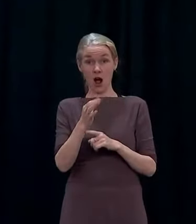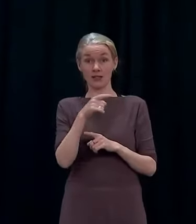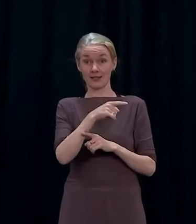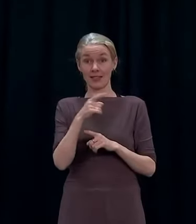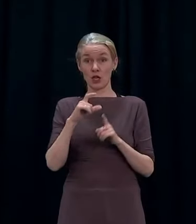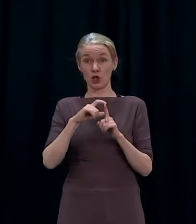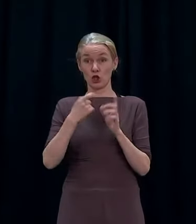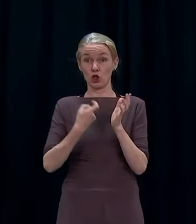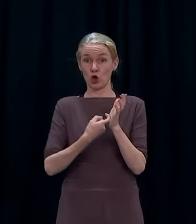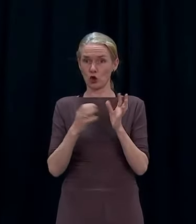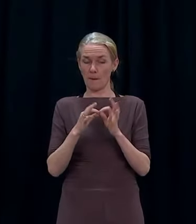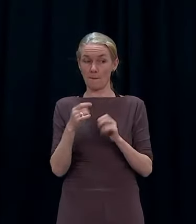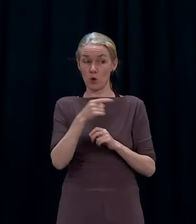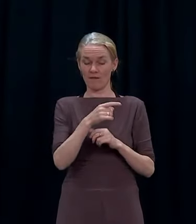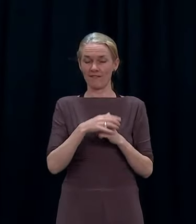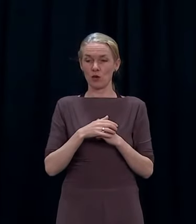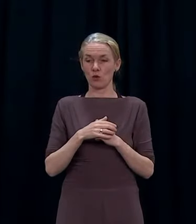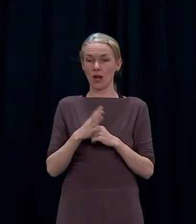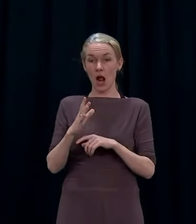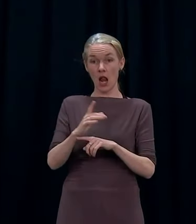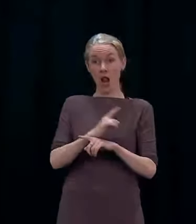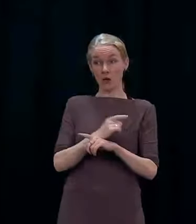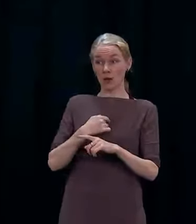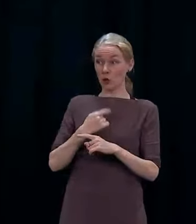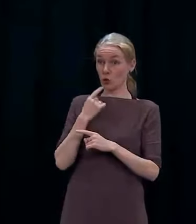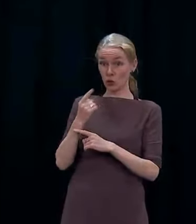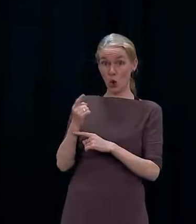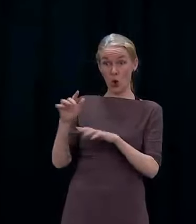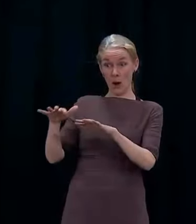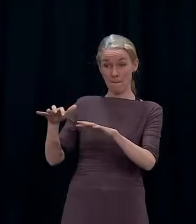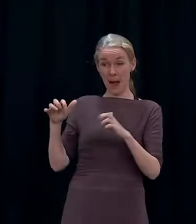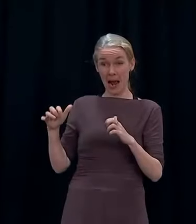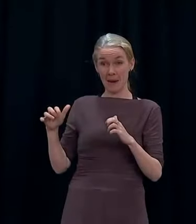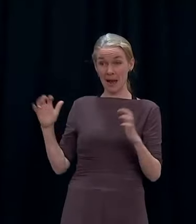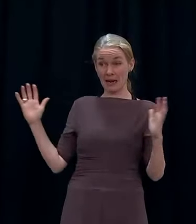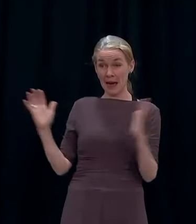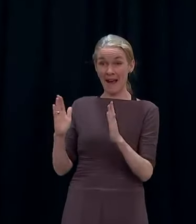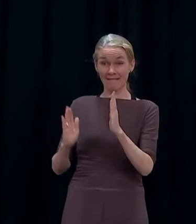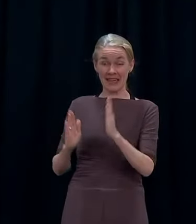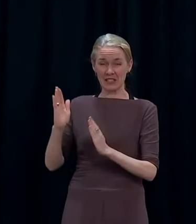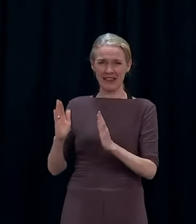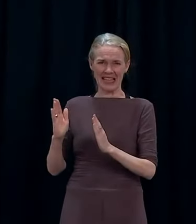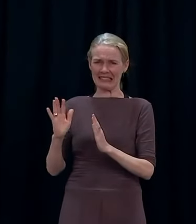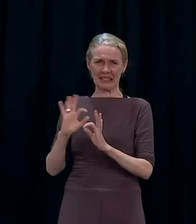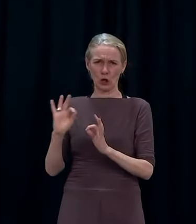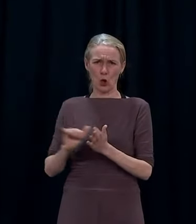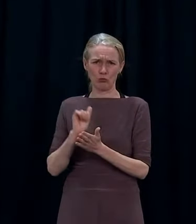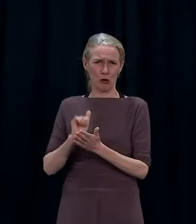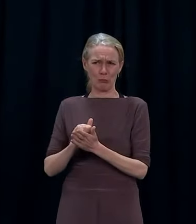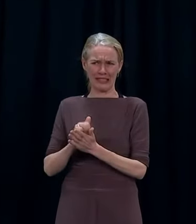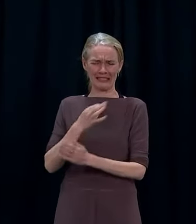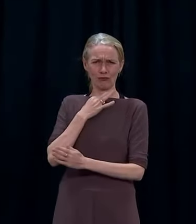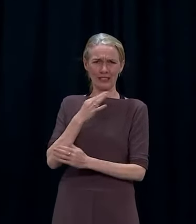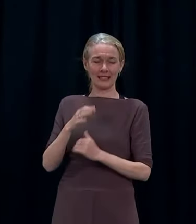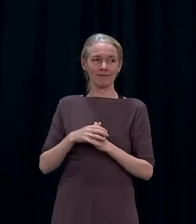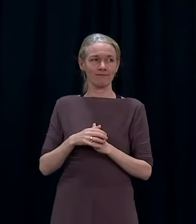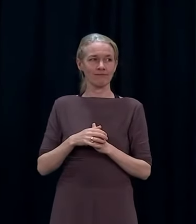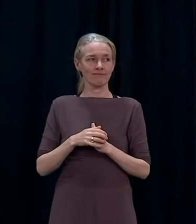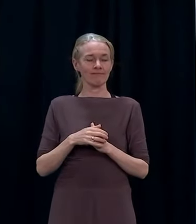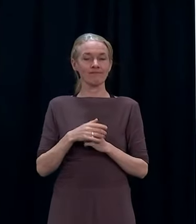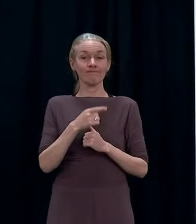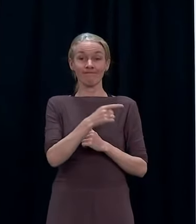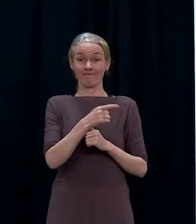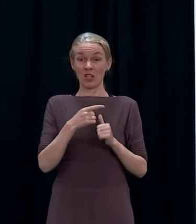you update that advice this week? Do you feel that Parliament is unsafe to sit? So I was asked to provide advice to the Clerk of the